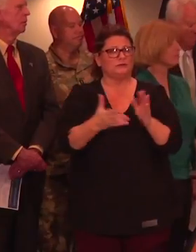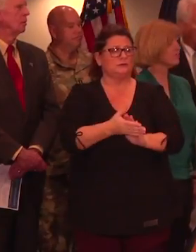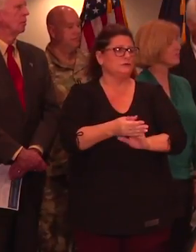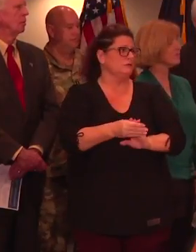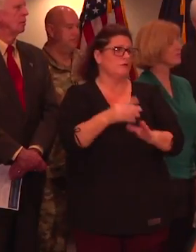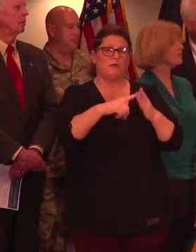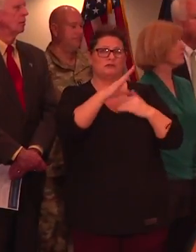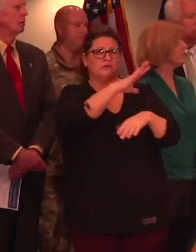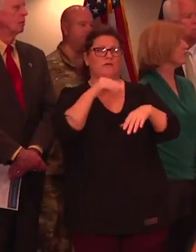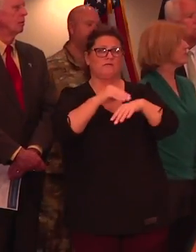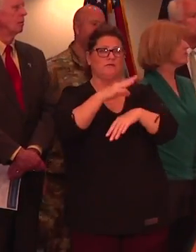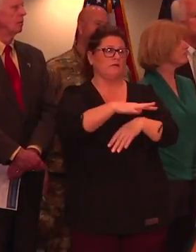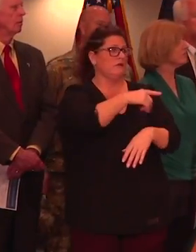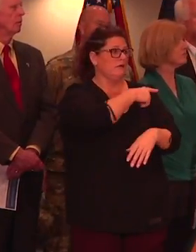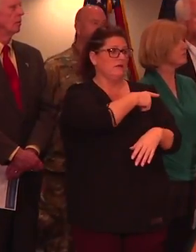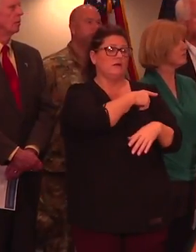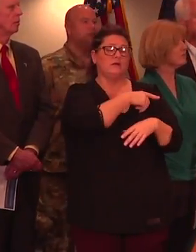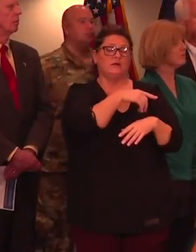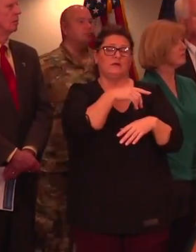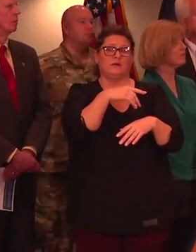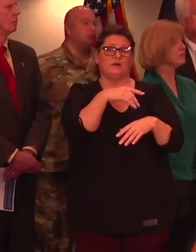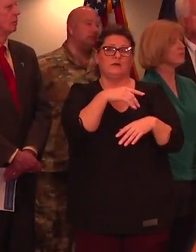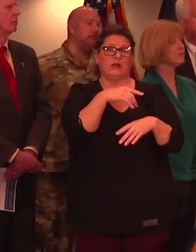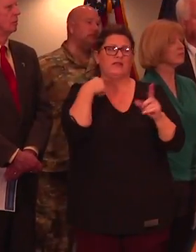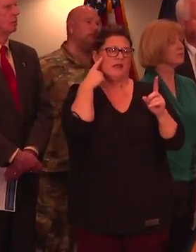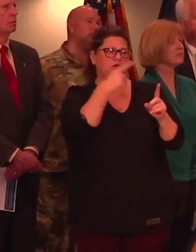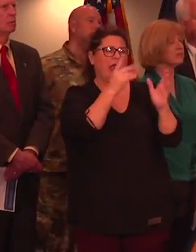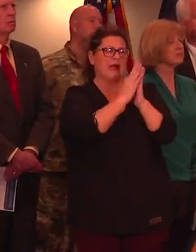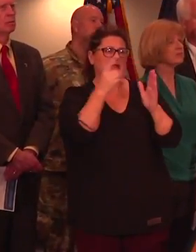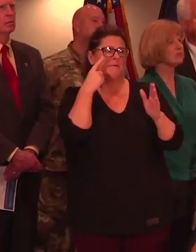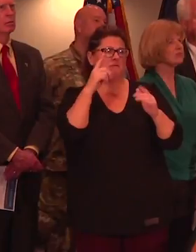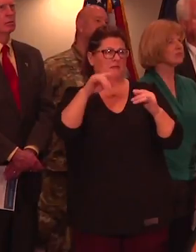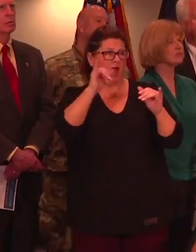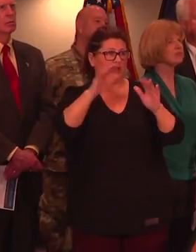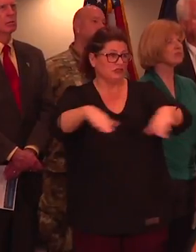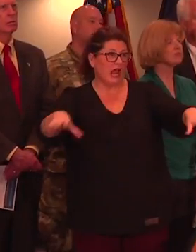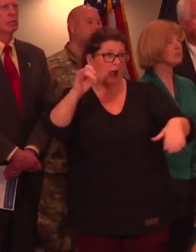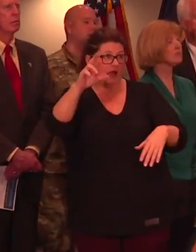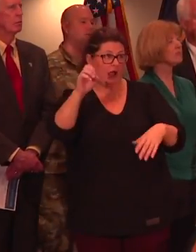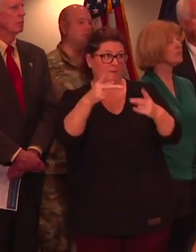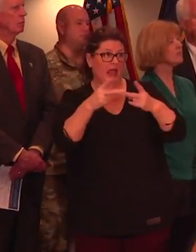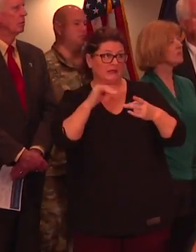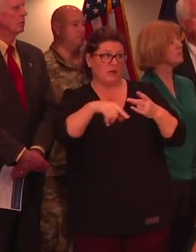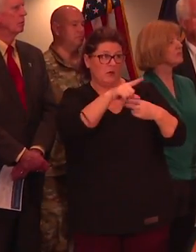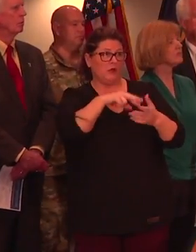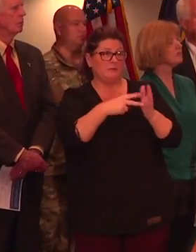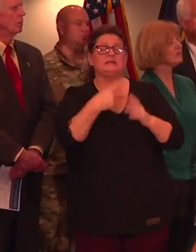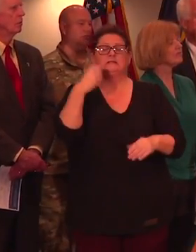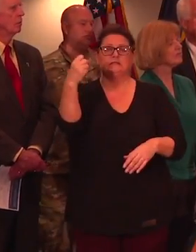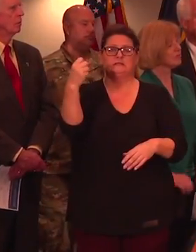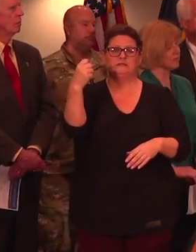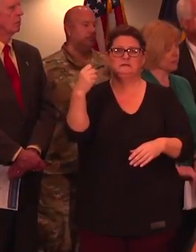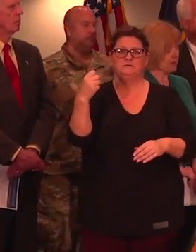What we're advising individuals in I think you're asking about high-risk settings like child care, is yes. That correct? So